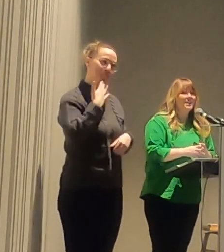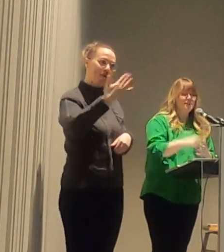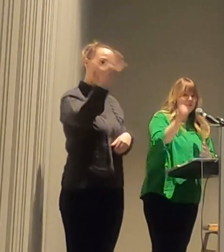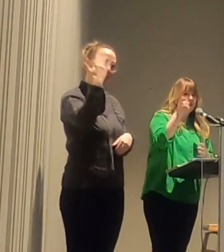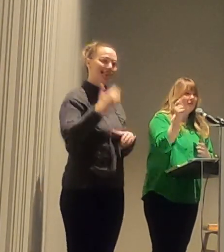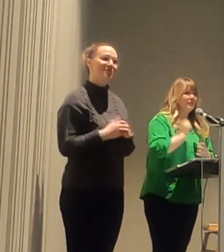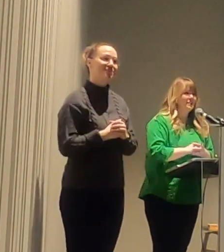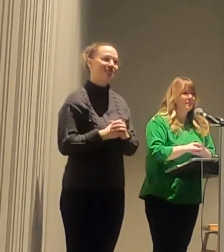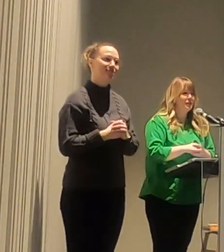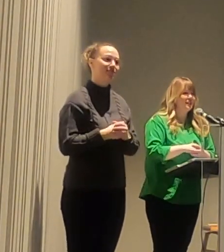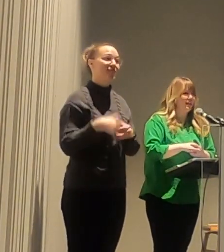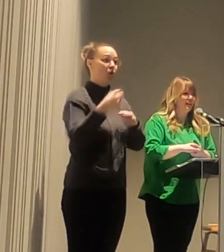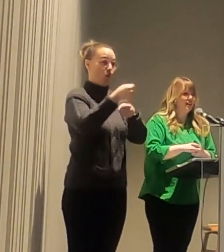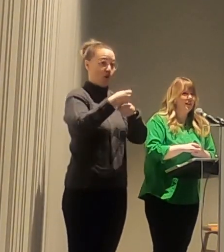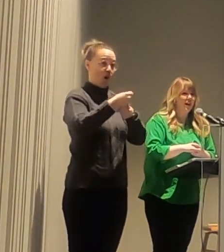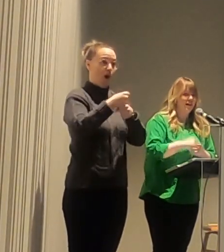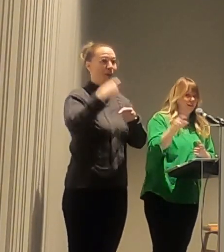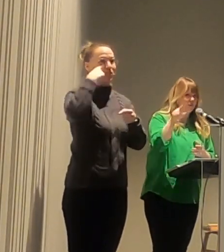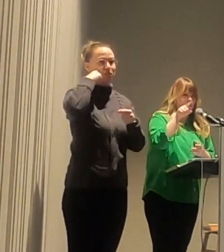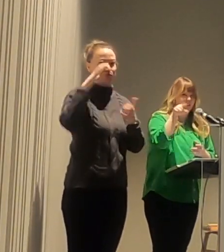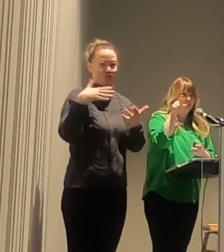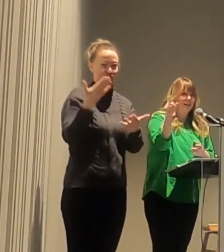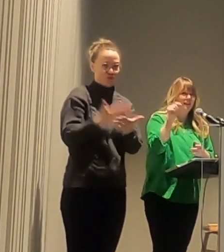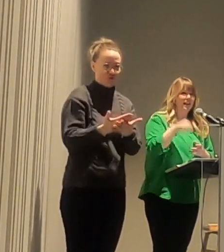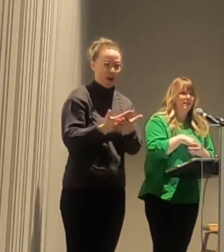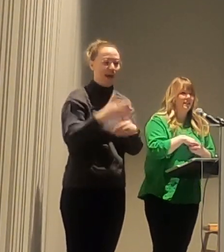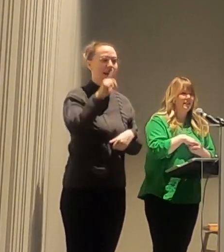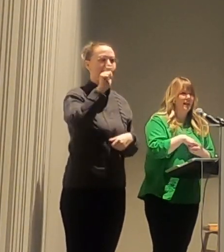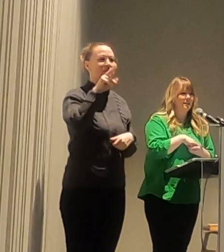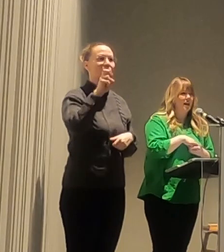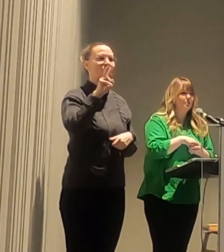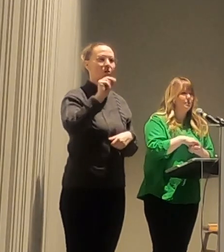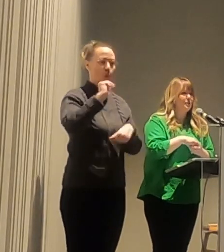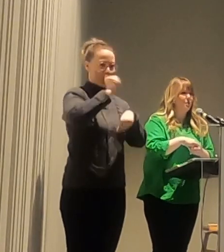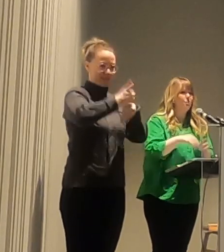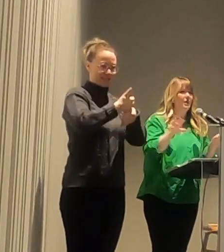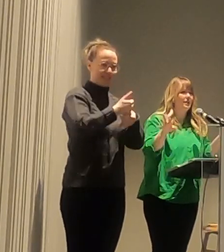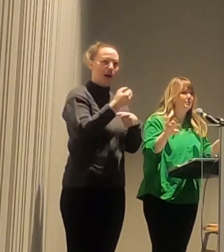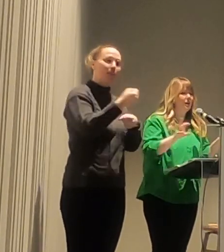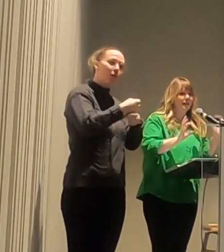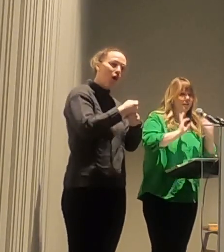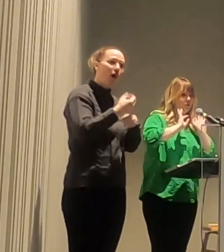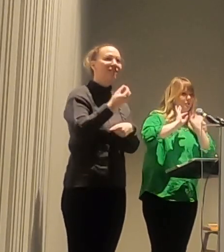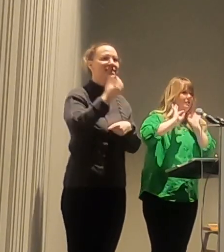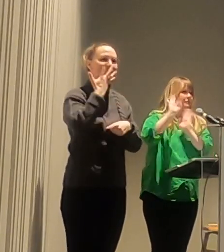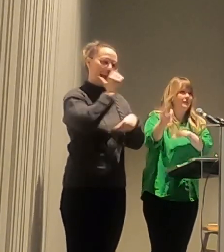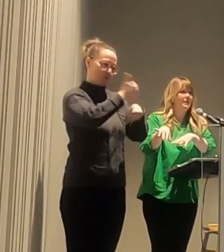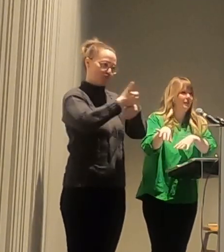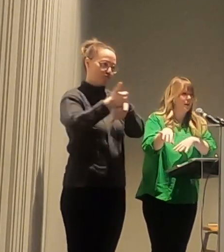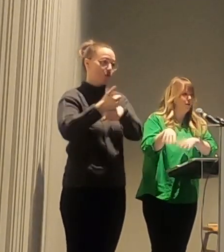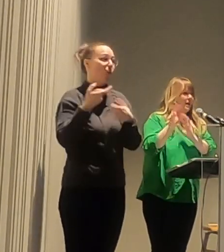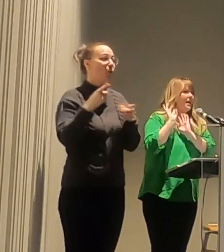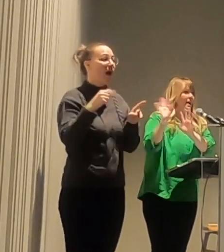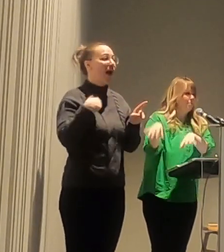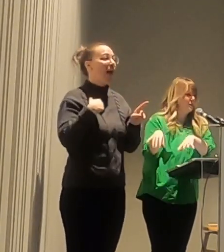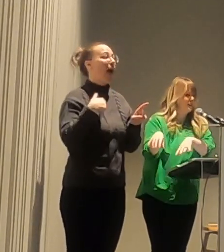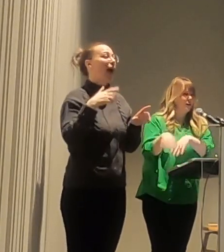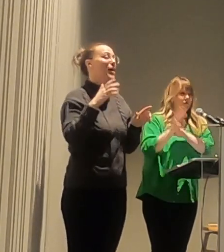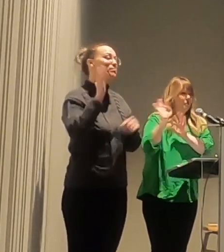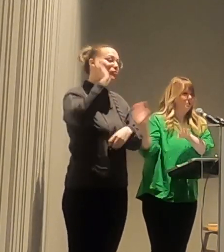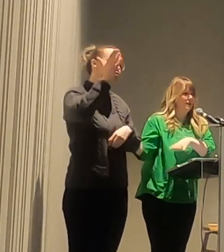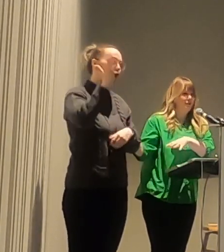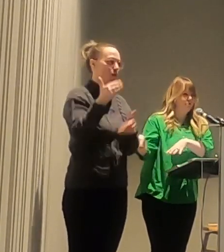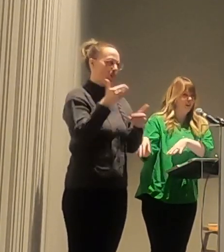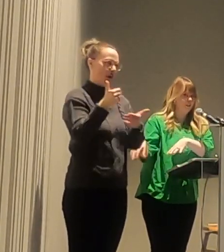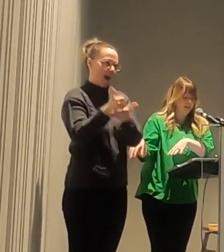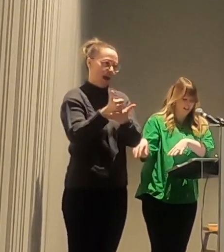Morning. So the coffee did just get here, and Lauren's setting that and the snacks up. So while I'm talking, just feel free to go help